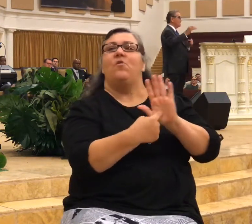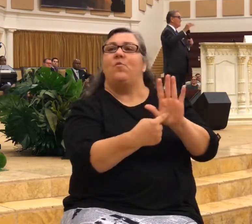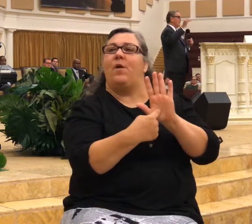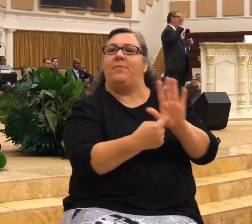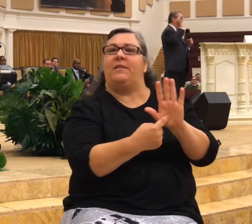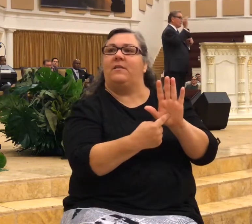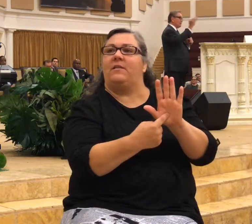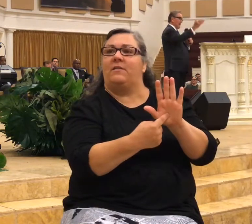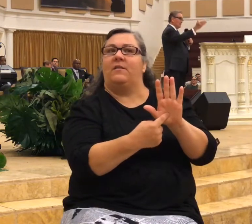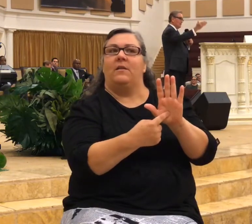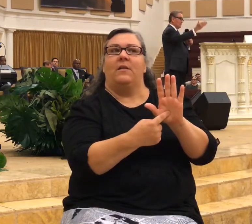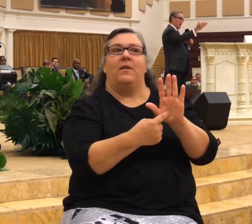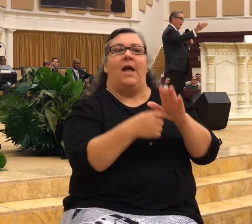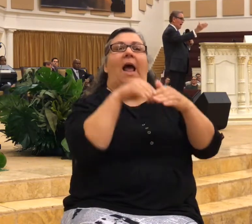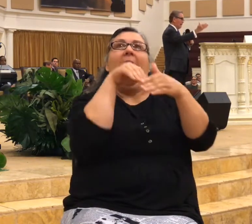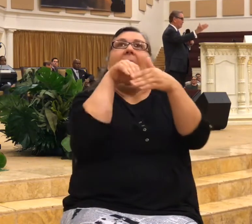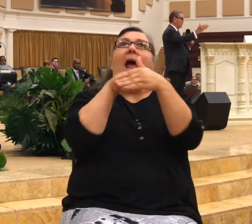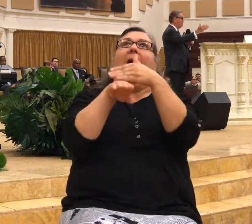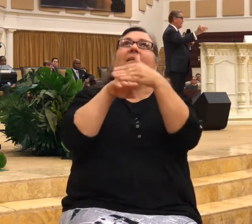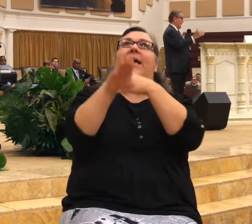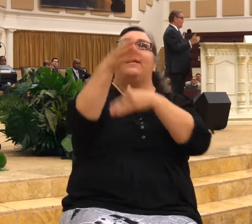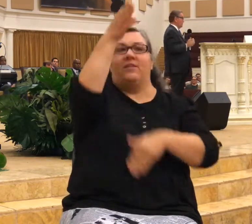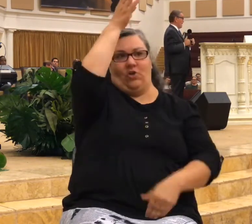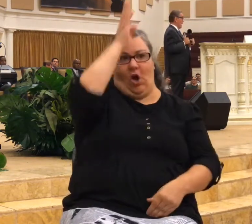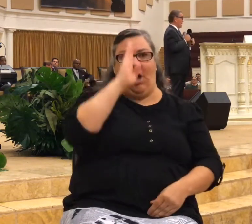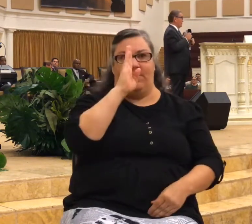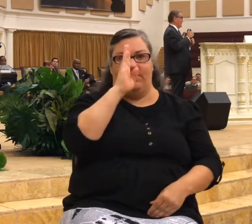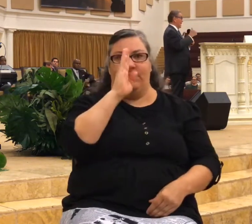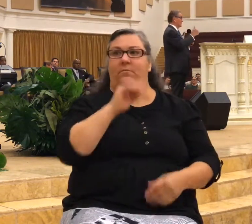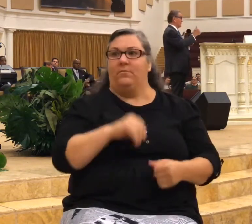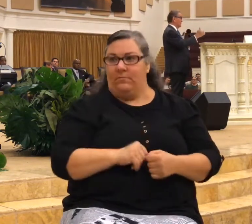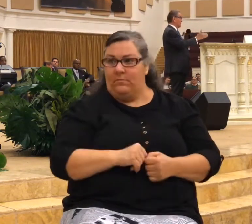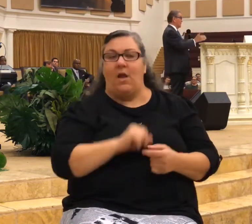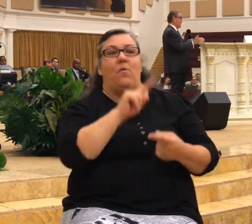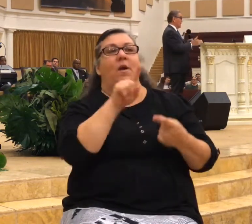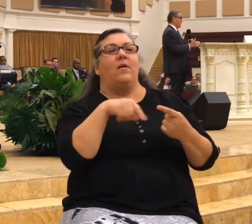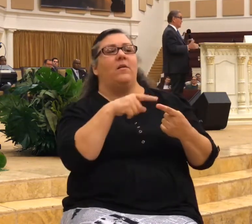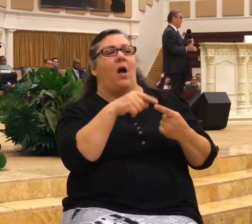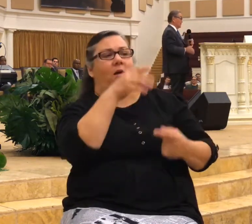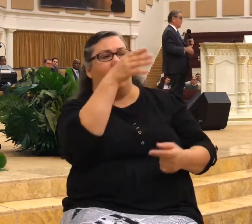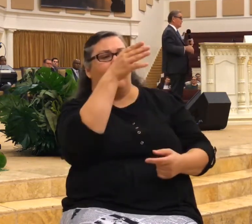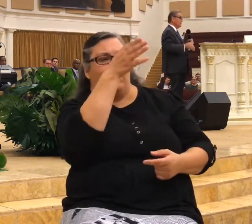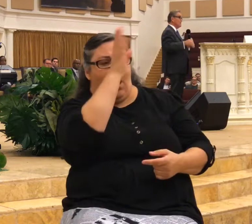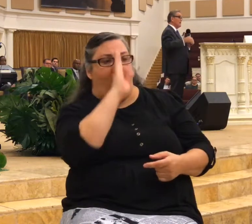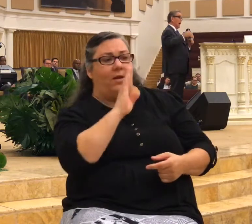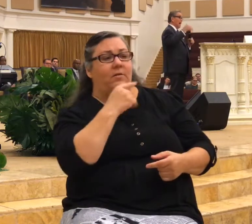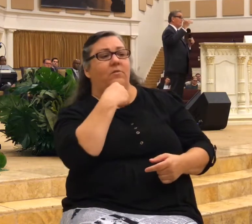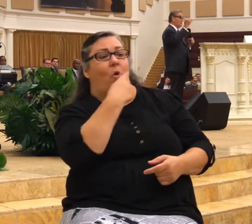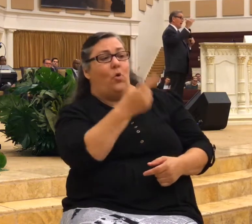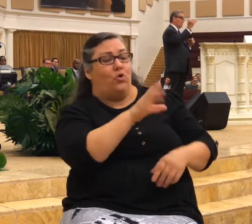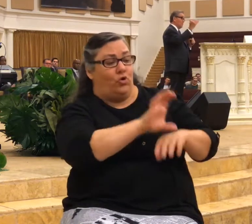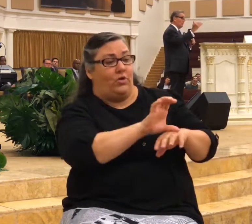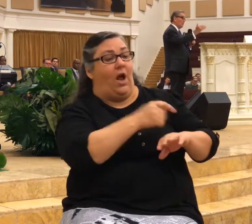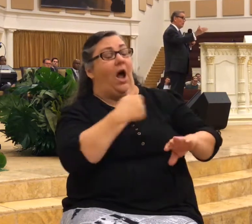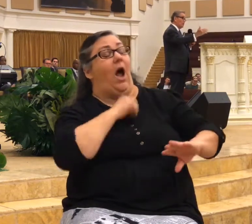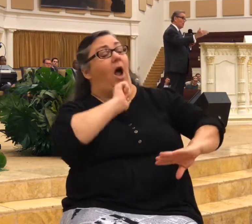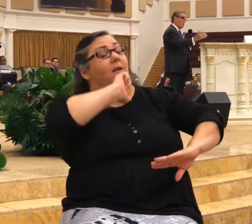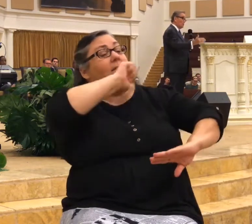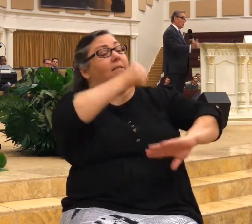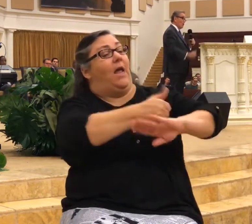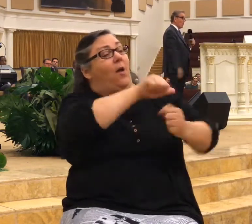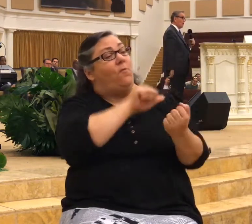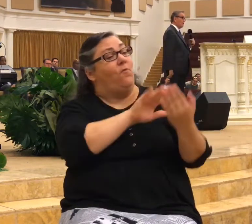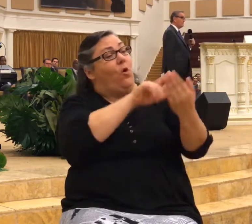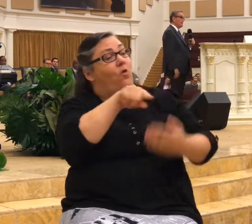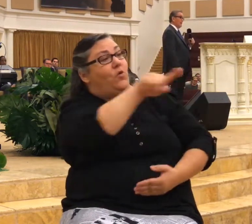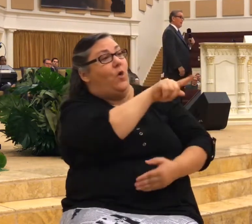represents access to God. And when God is saying to the Philadelphia church, I have set before you an